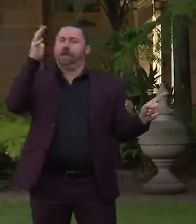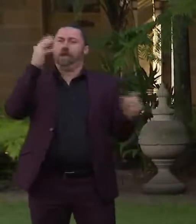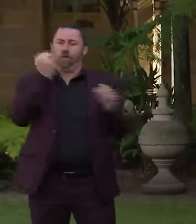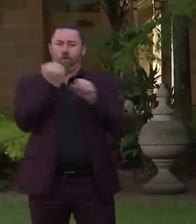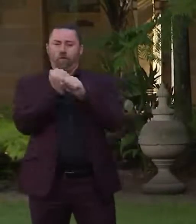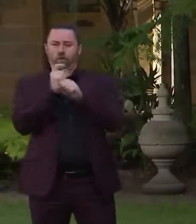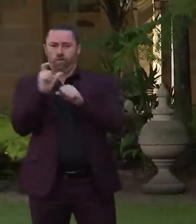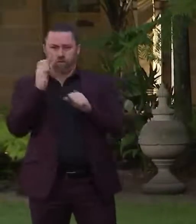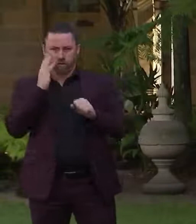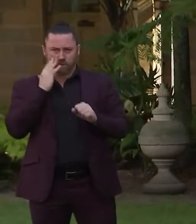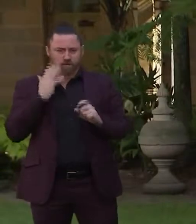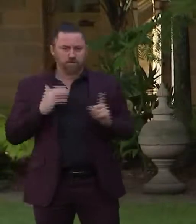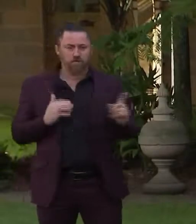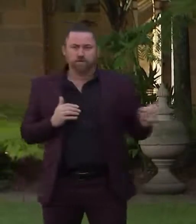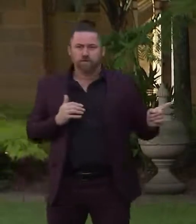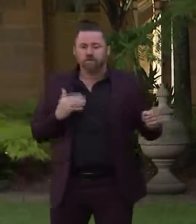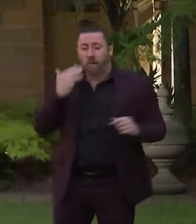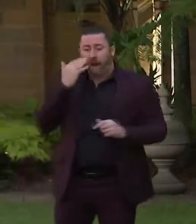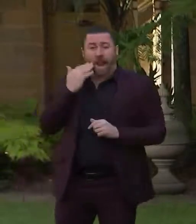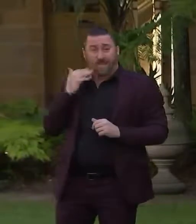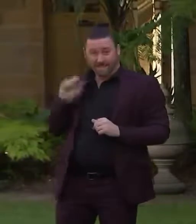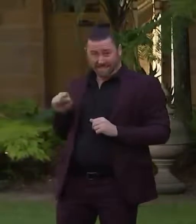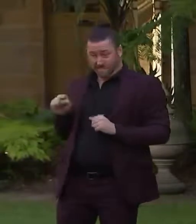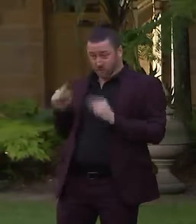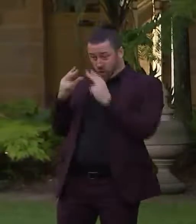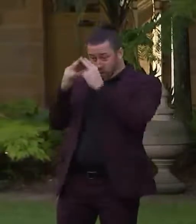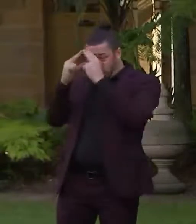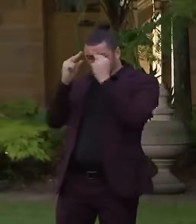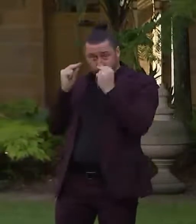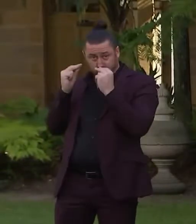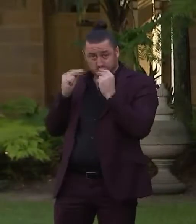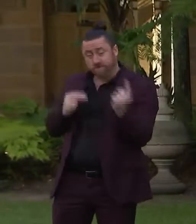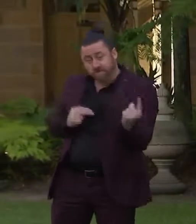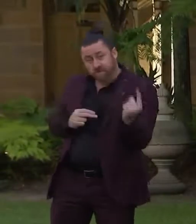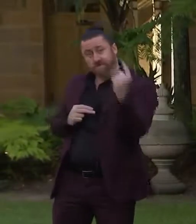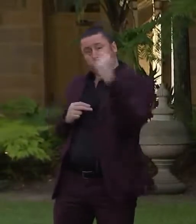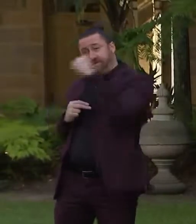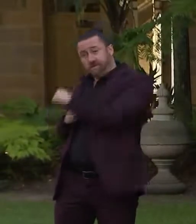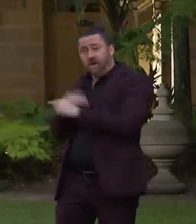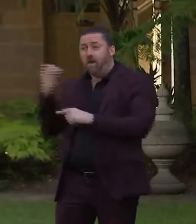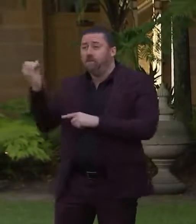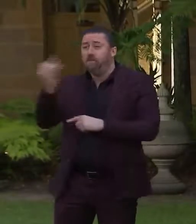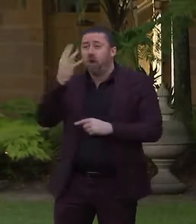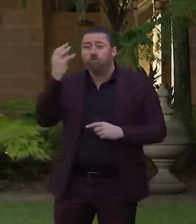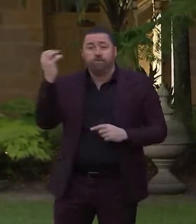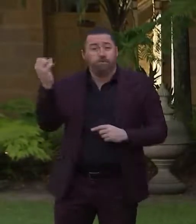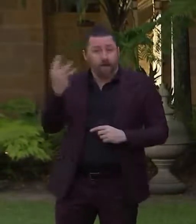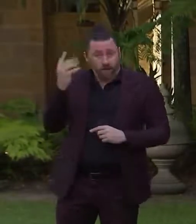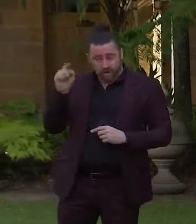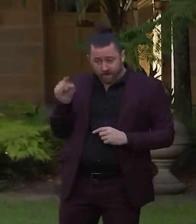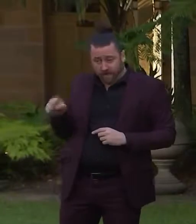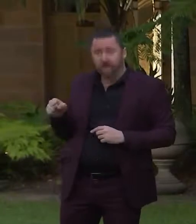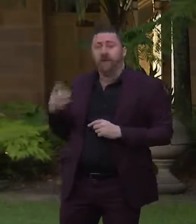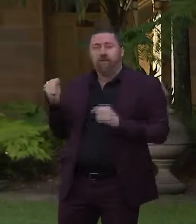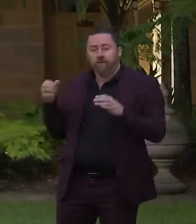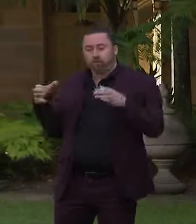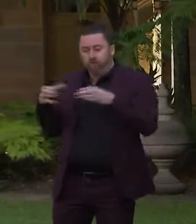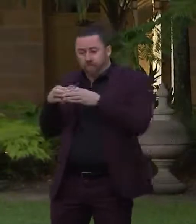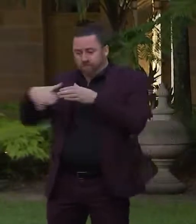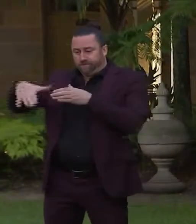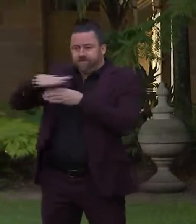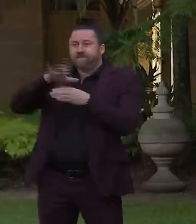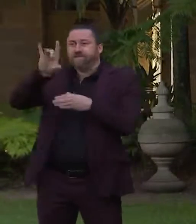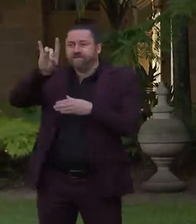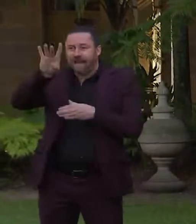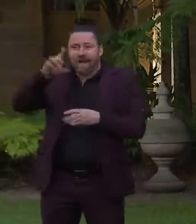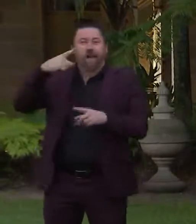were cases? So this lady, the nurse, went down to Byron Bay and she was in a party of 10, plus